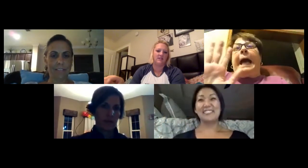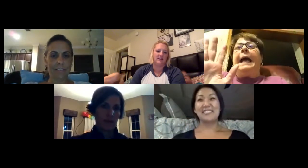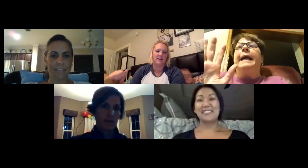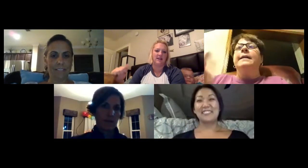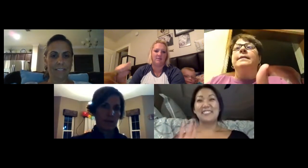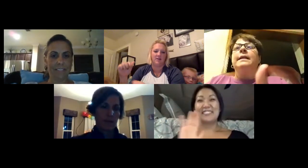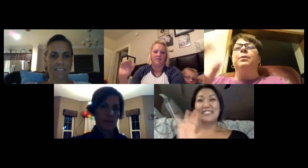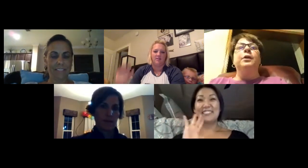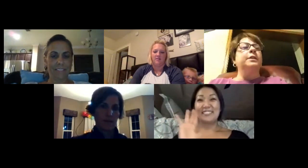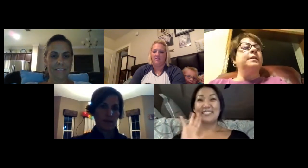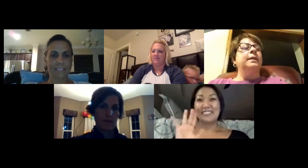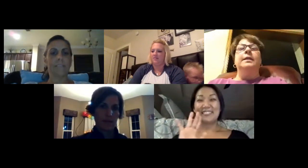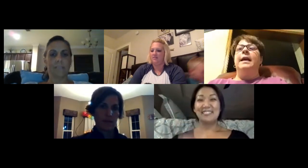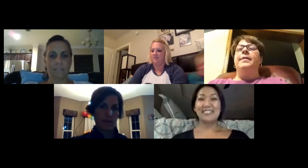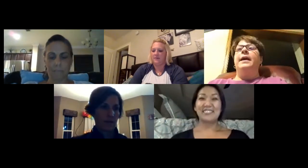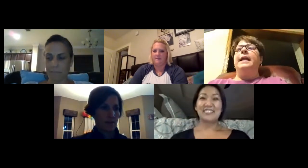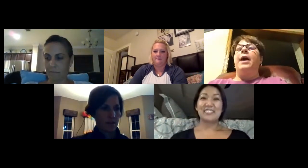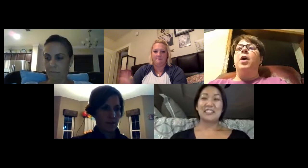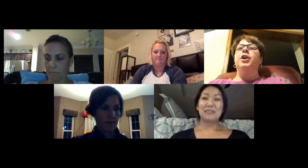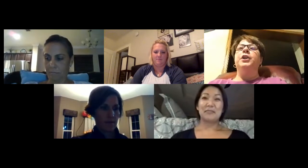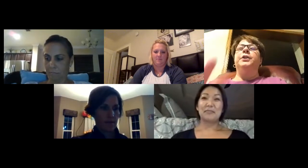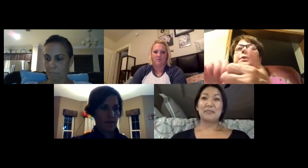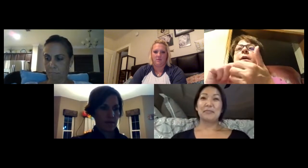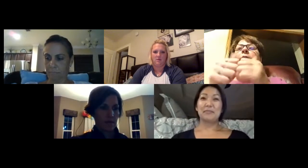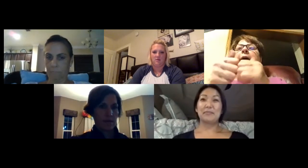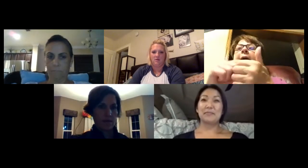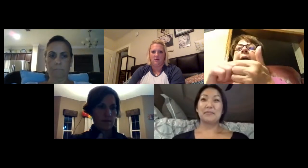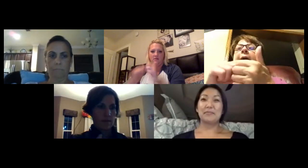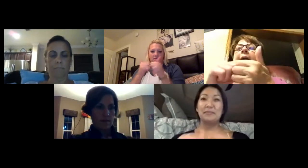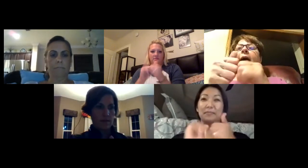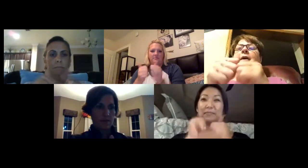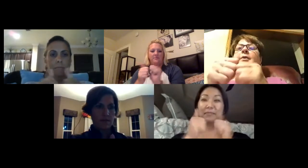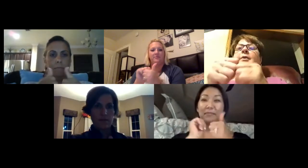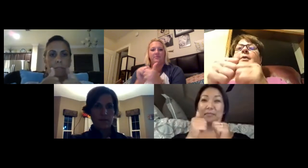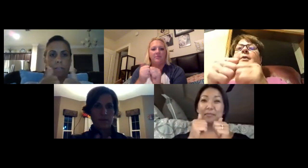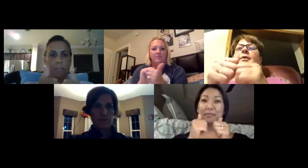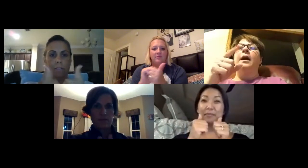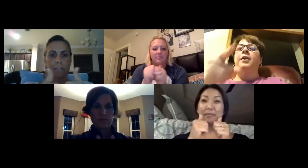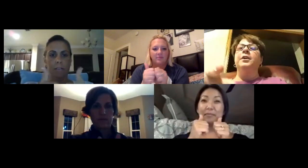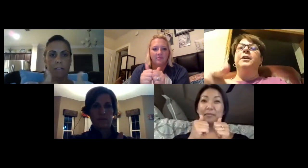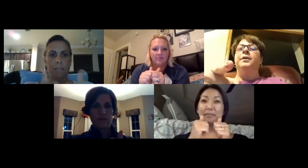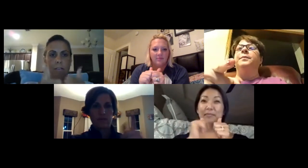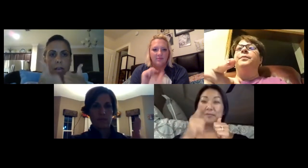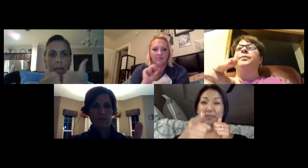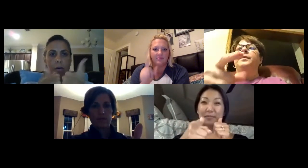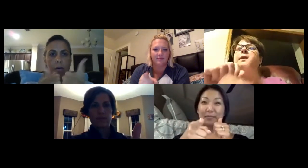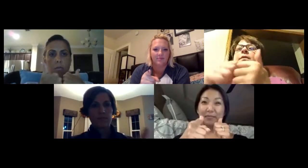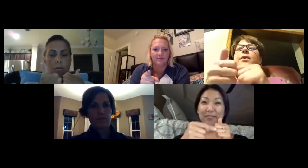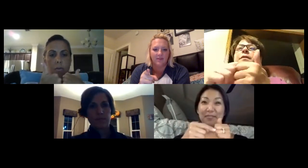hi. It works. And then how are you? How are you? So if you can